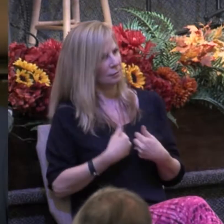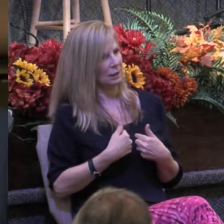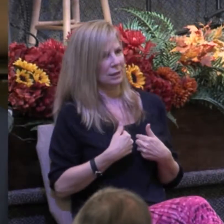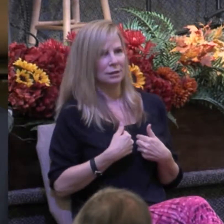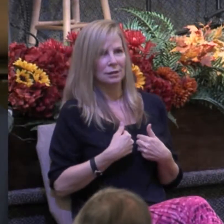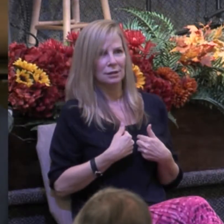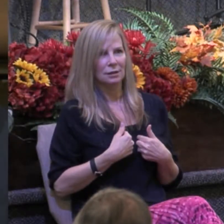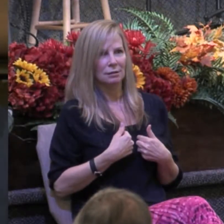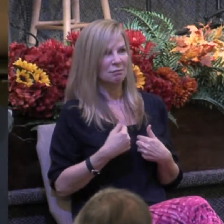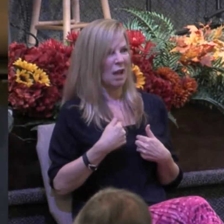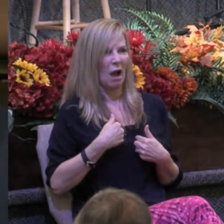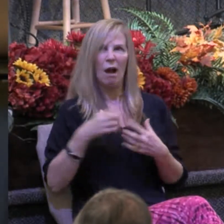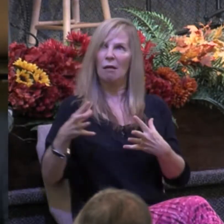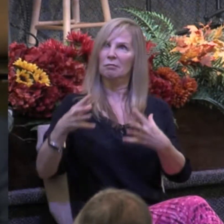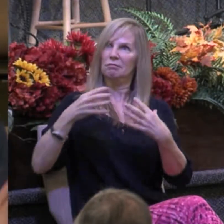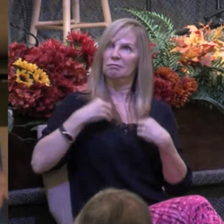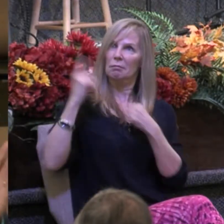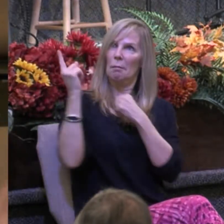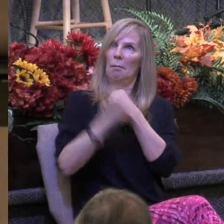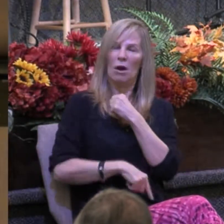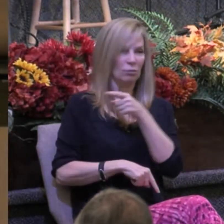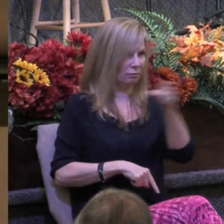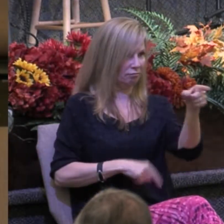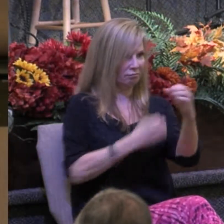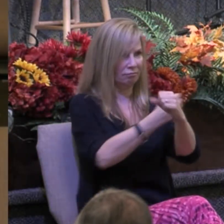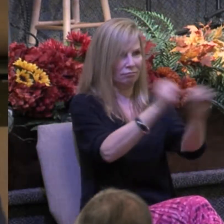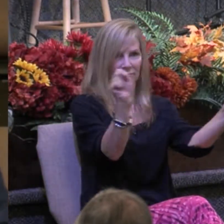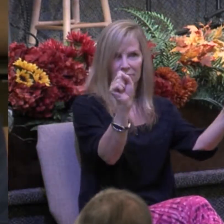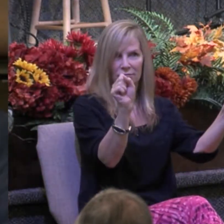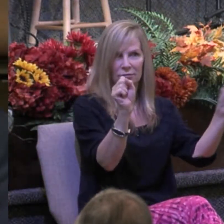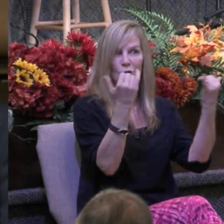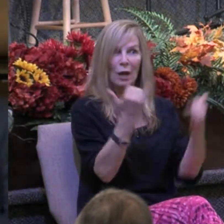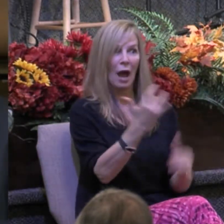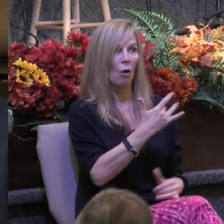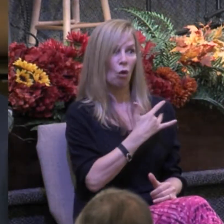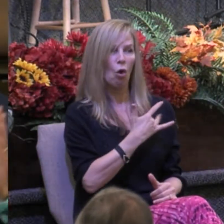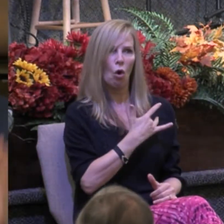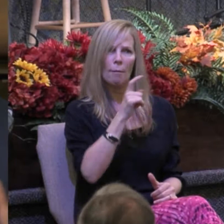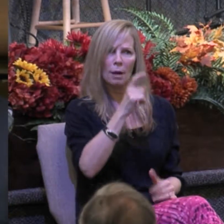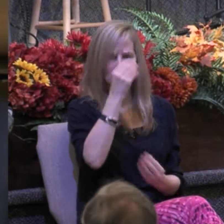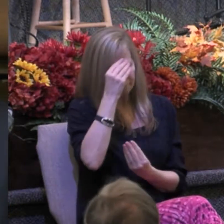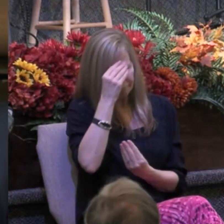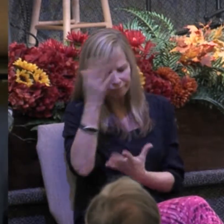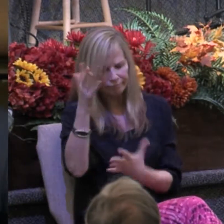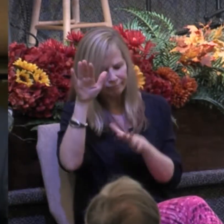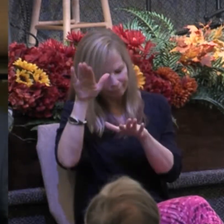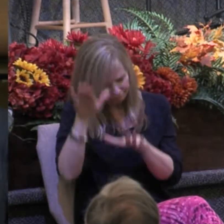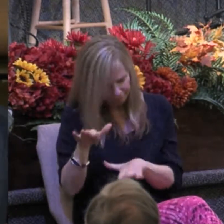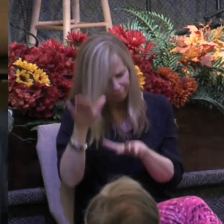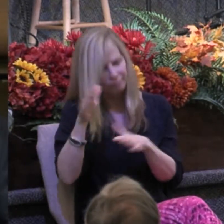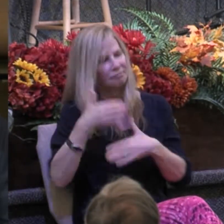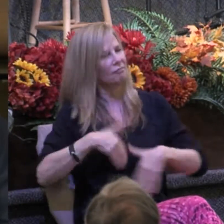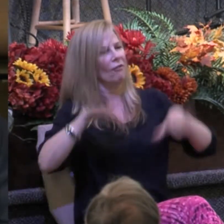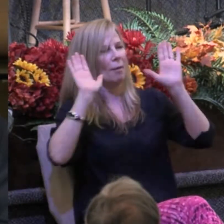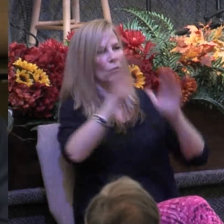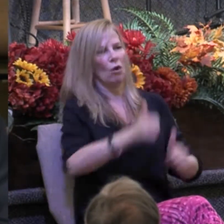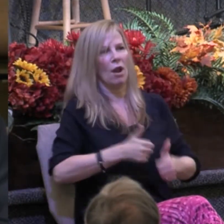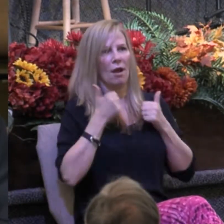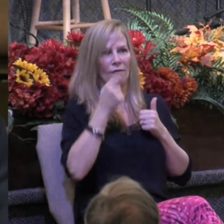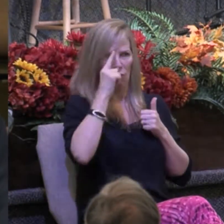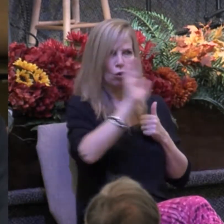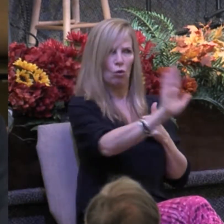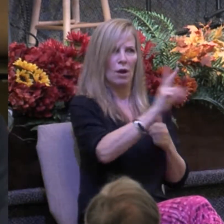Jesus alone for salvation, with a heart attitude of submitting their lives to him as their king. That was their